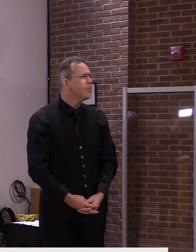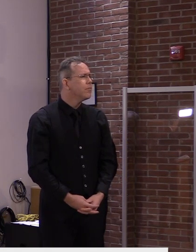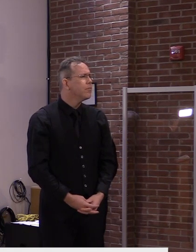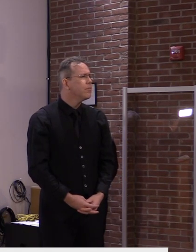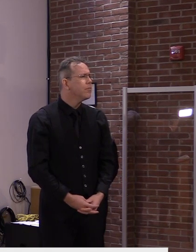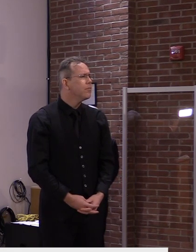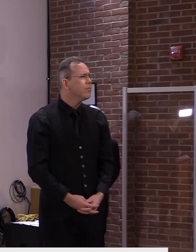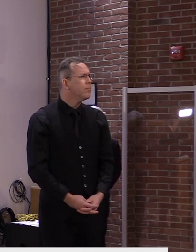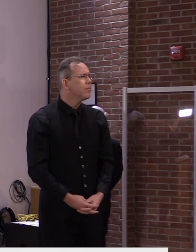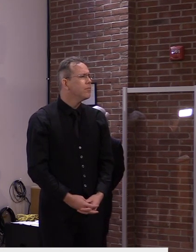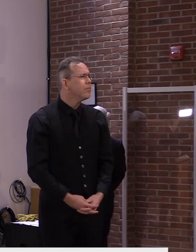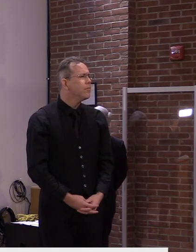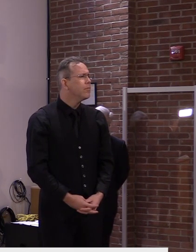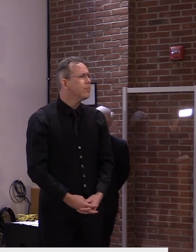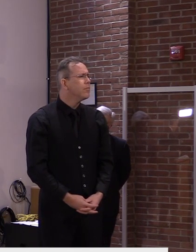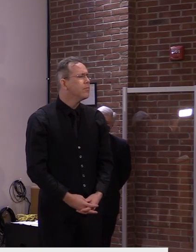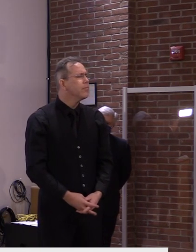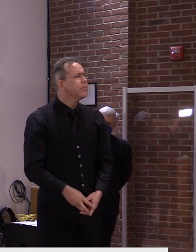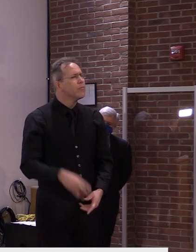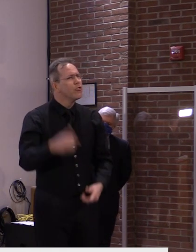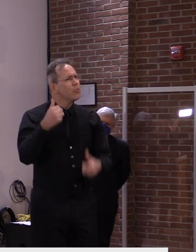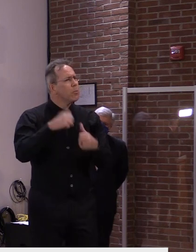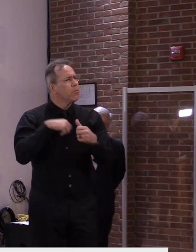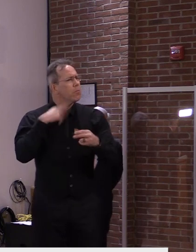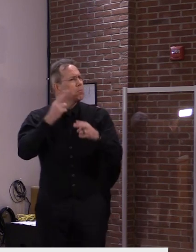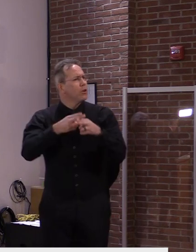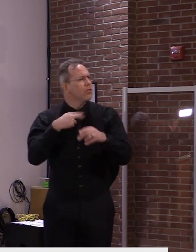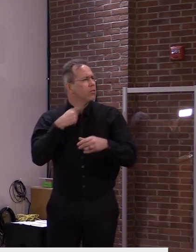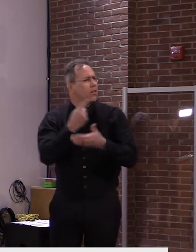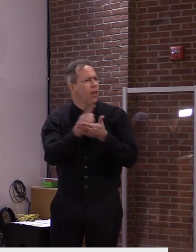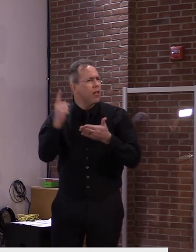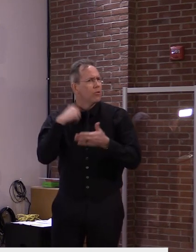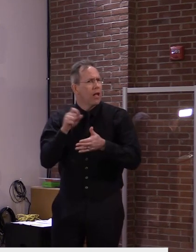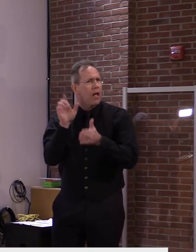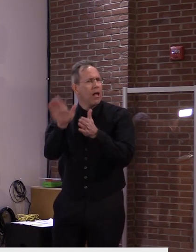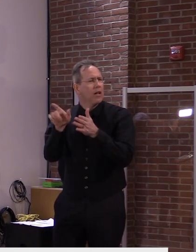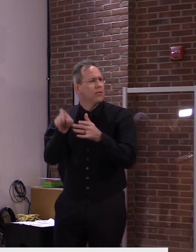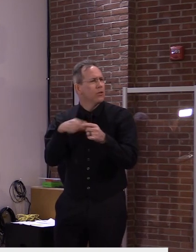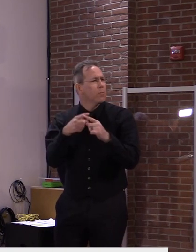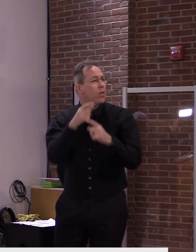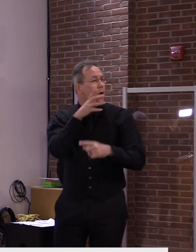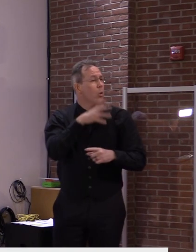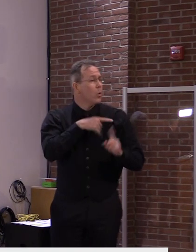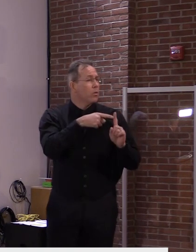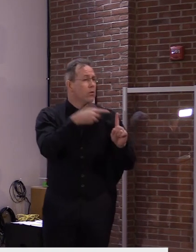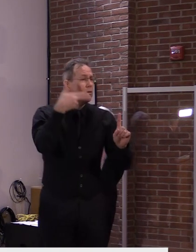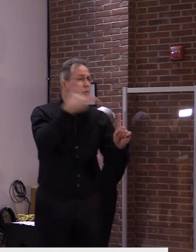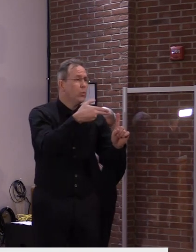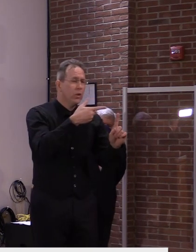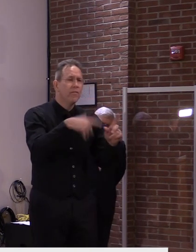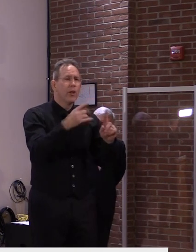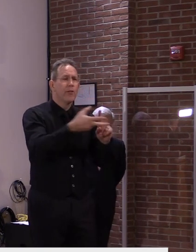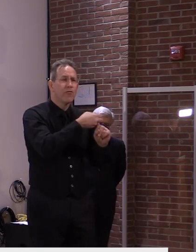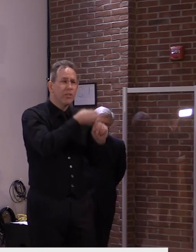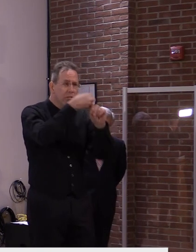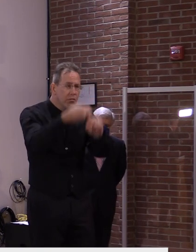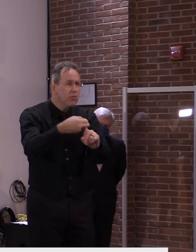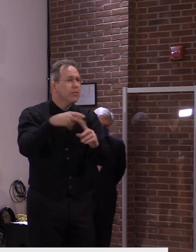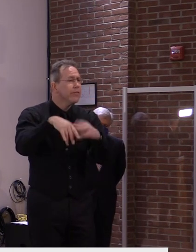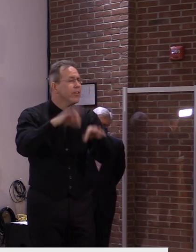briefed on the details, but now both cases have happened. As governor and the